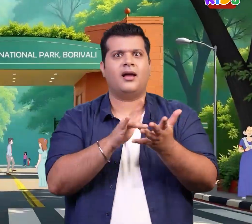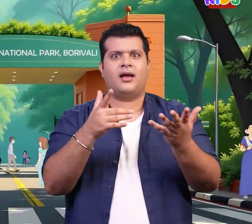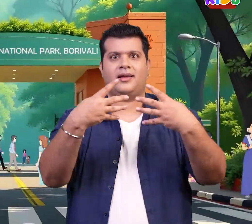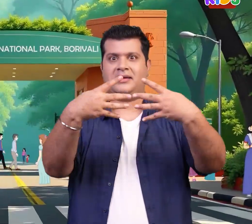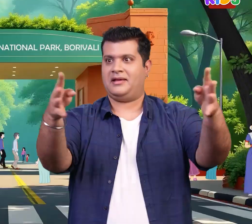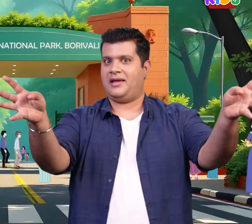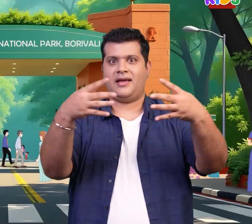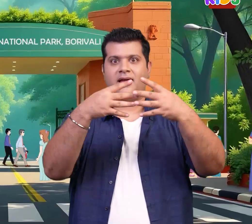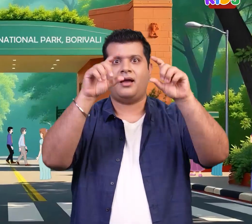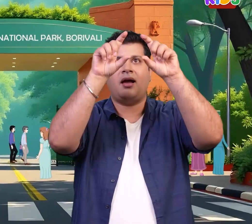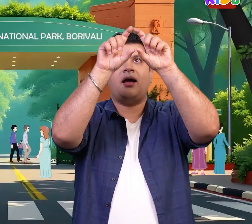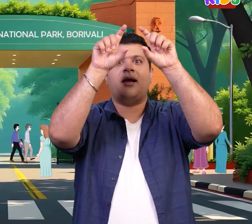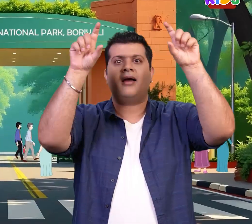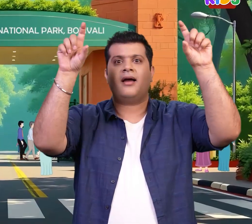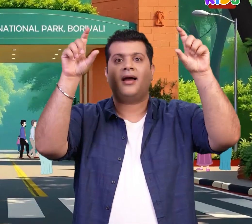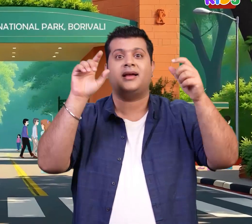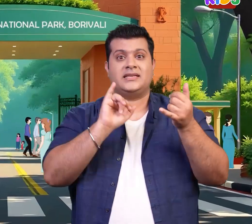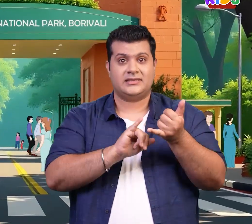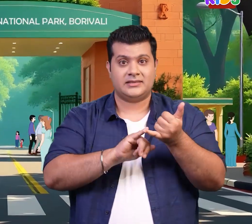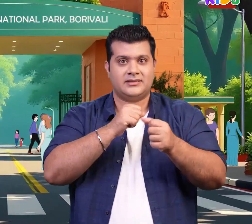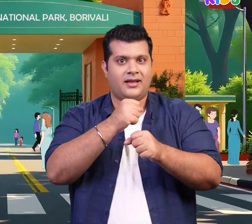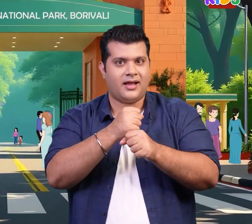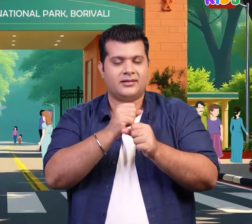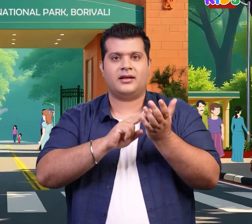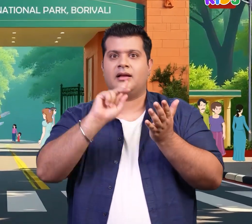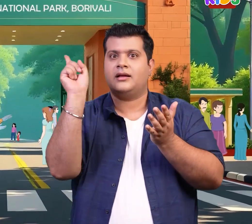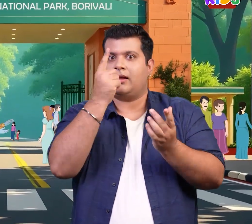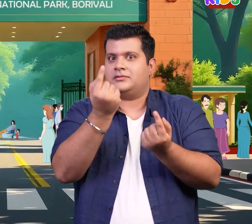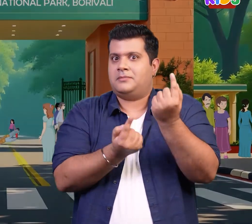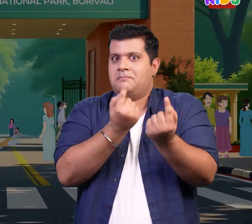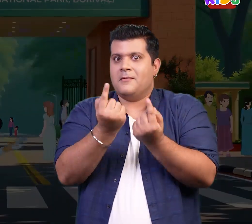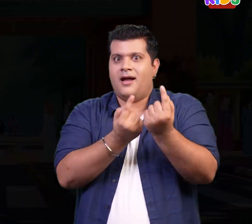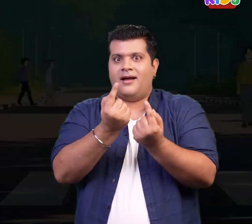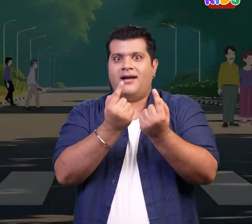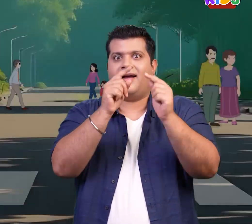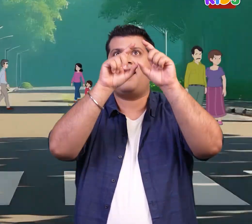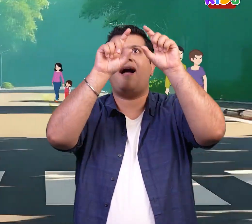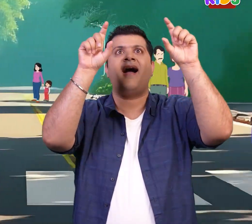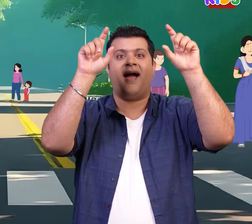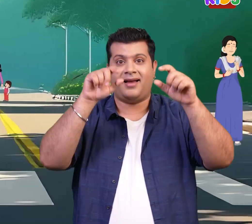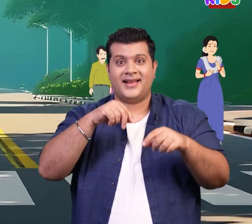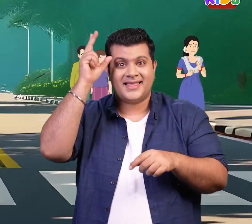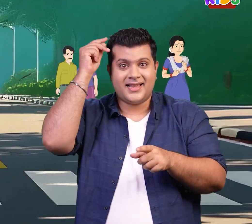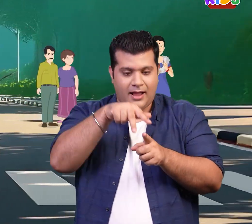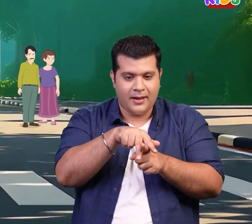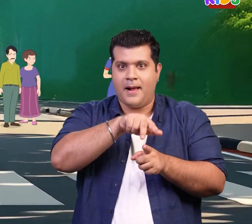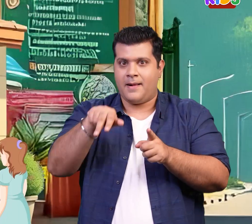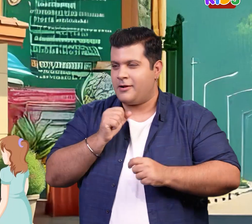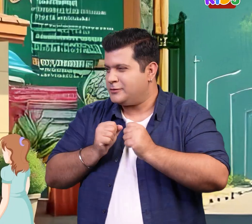then she lands at the gates of the Sanjay Gandhi National Park. Diya hops